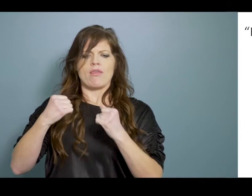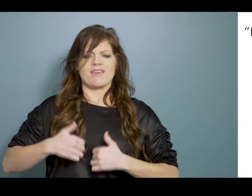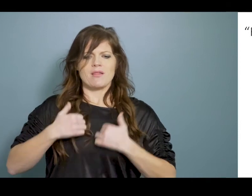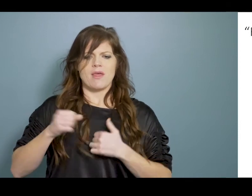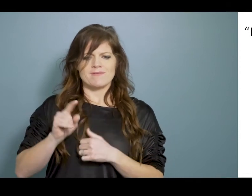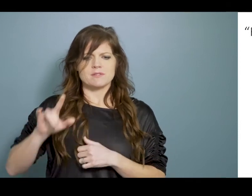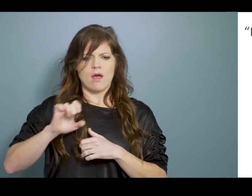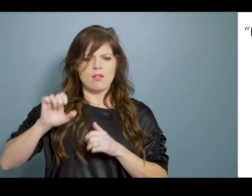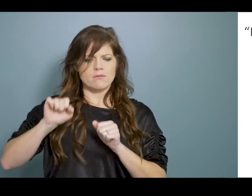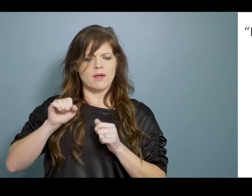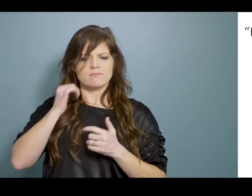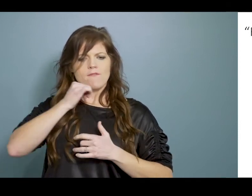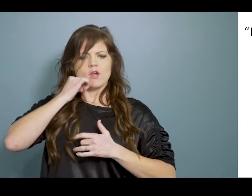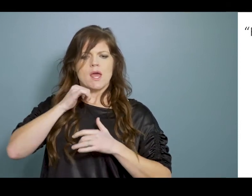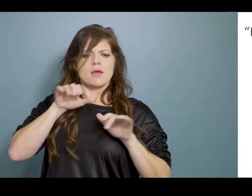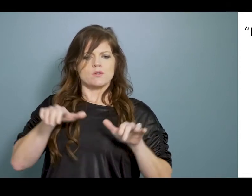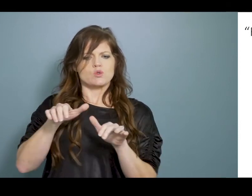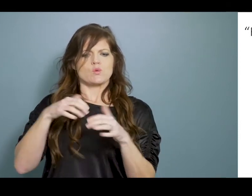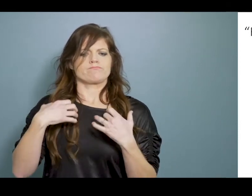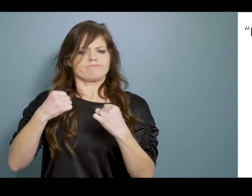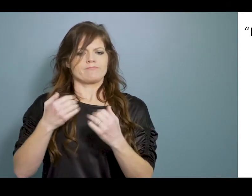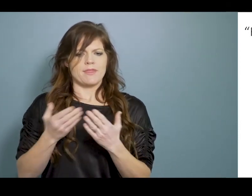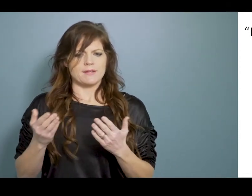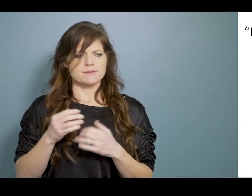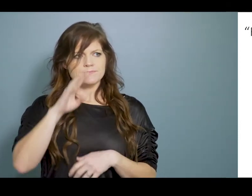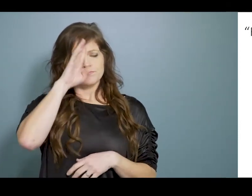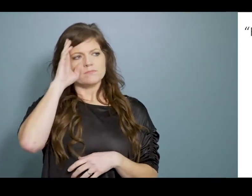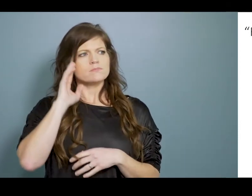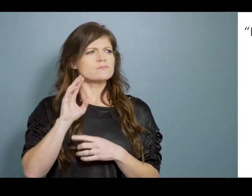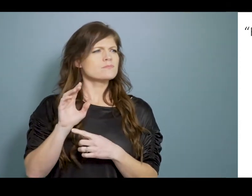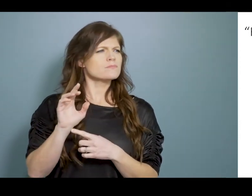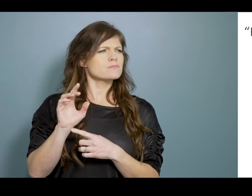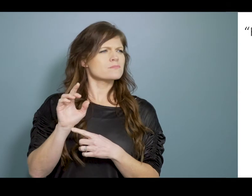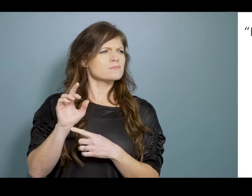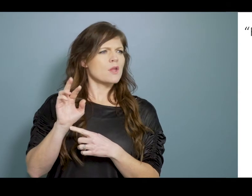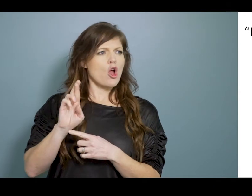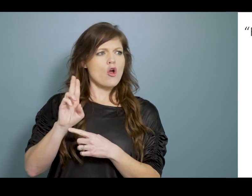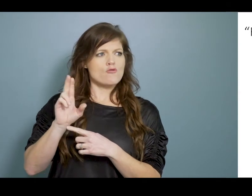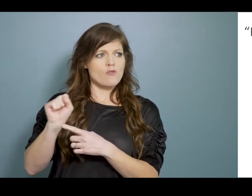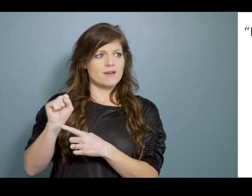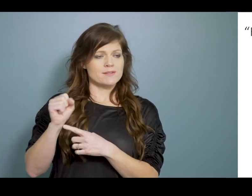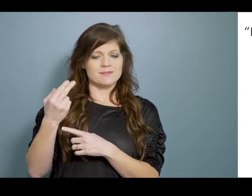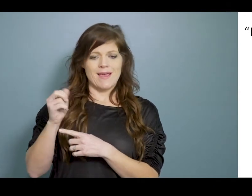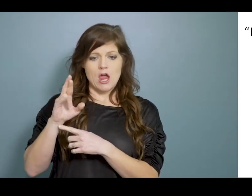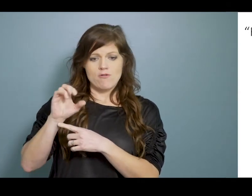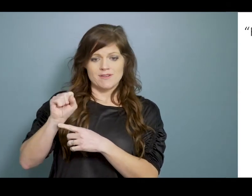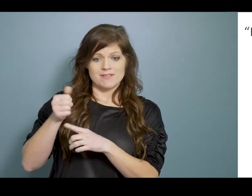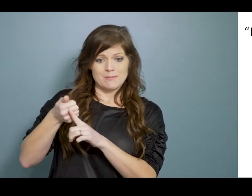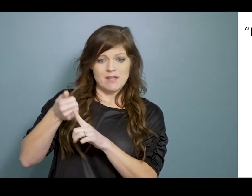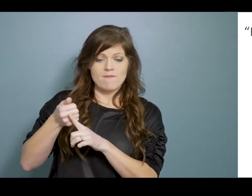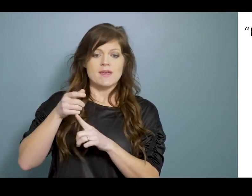So Russ Harris started as a medical practitioner and then transitioned to being a therapist and